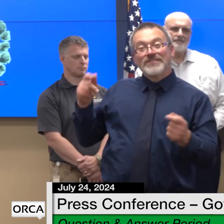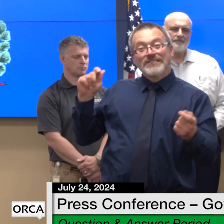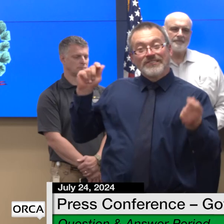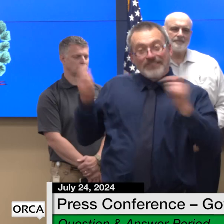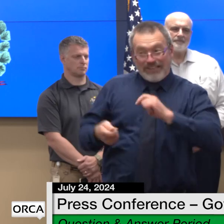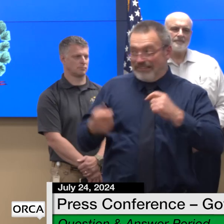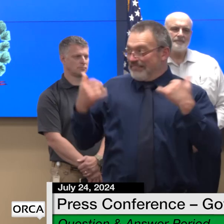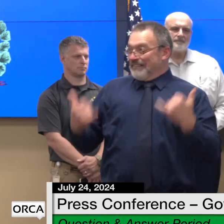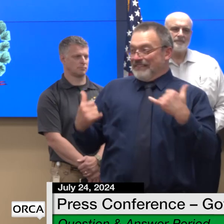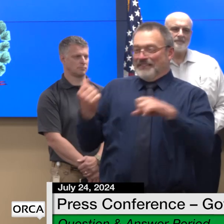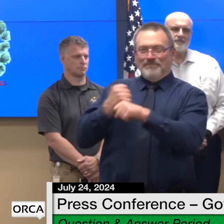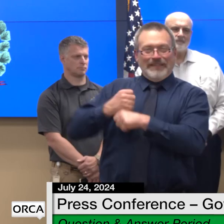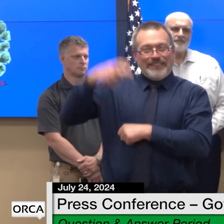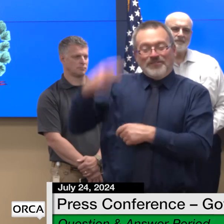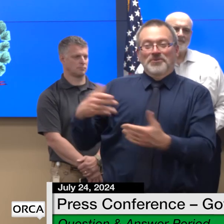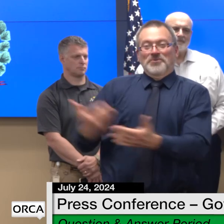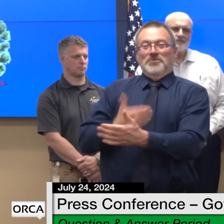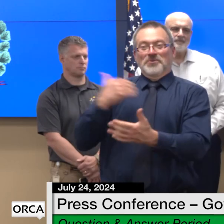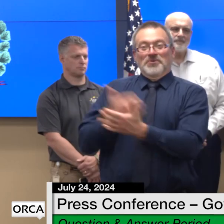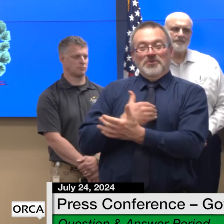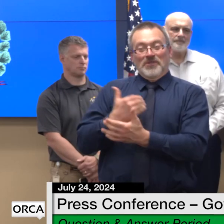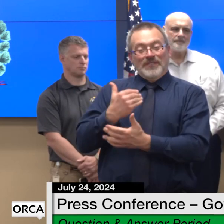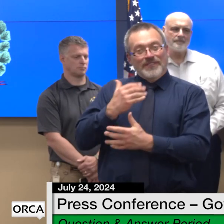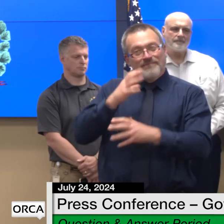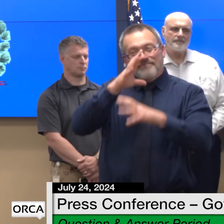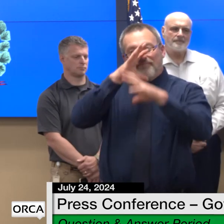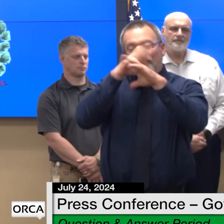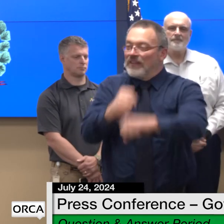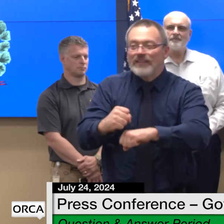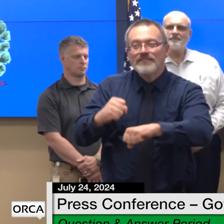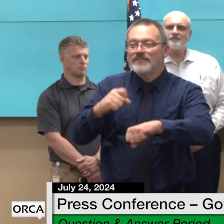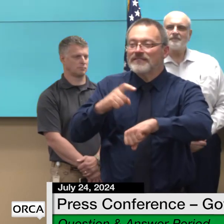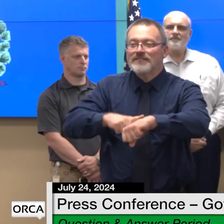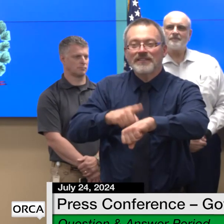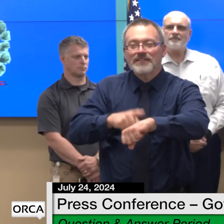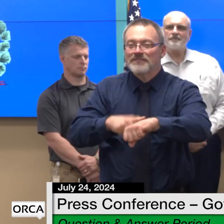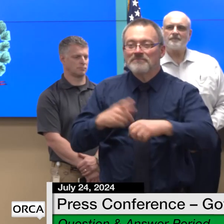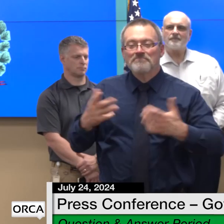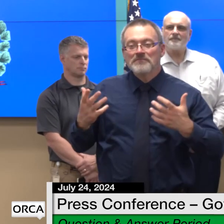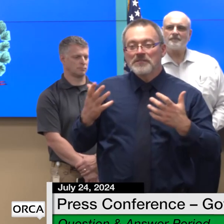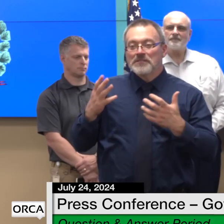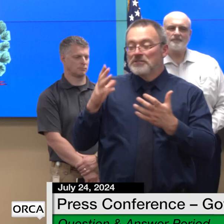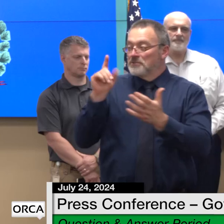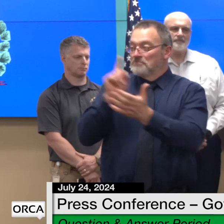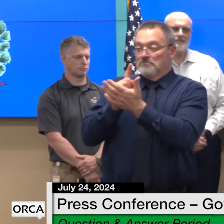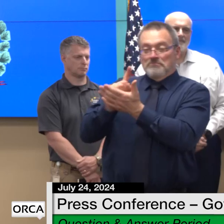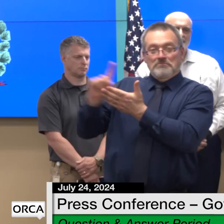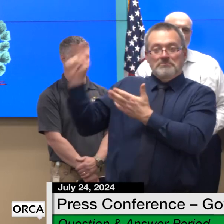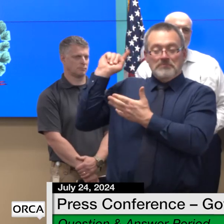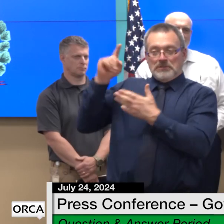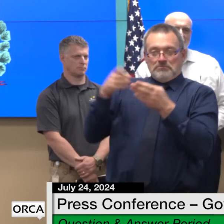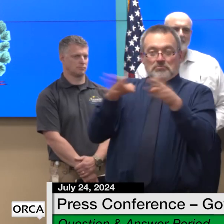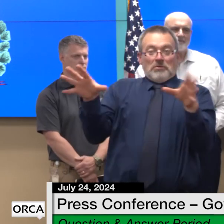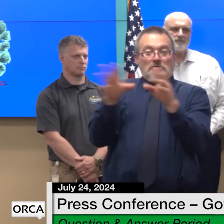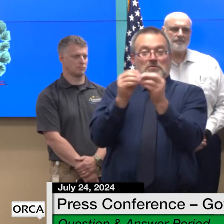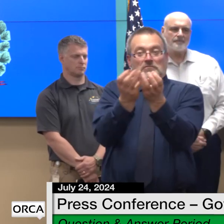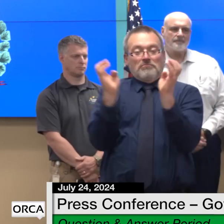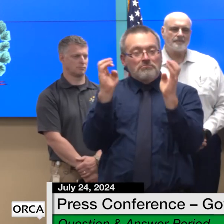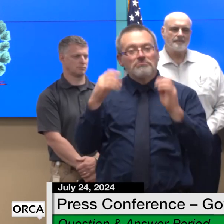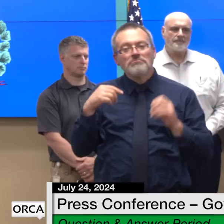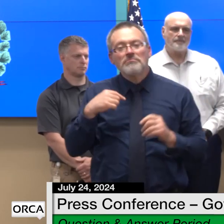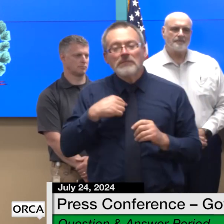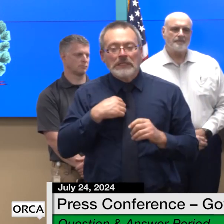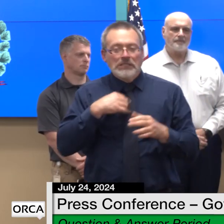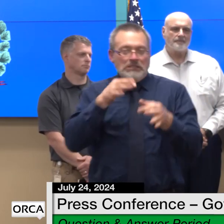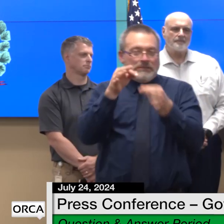And interesting times, as I said in the last press conference. So we'll have to see how this plays